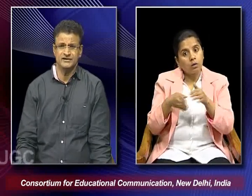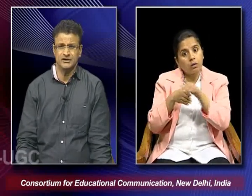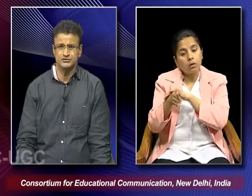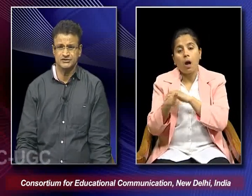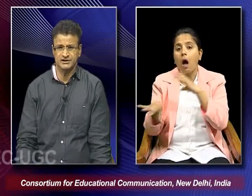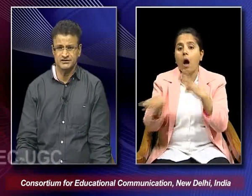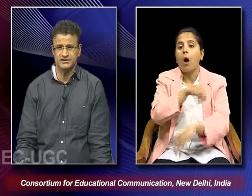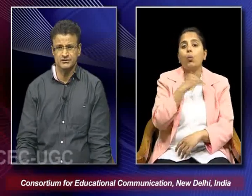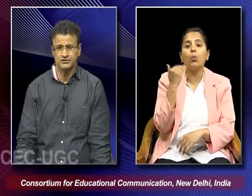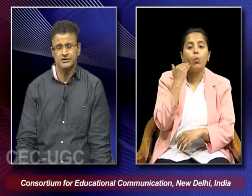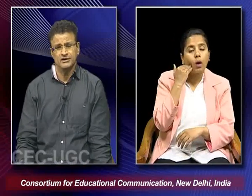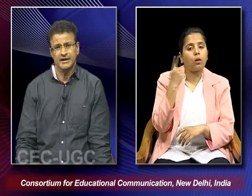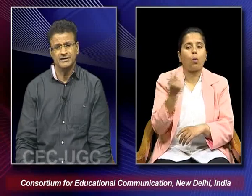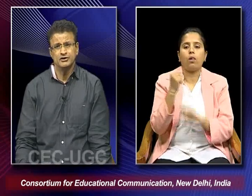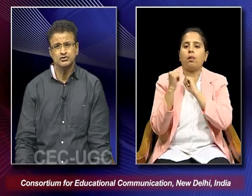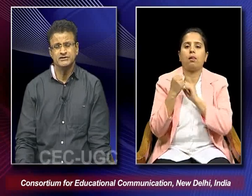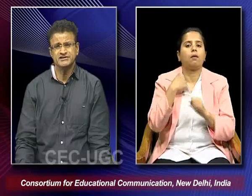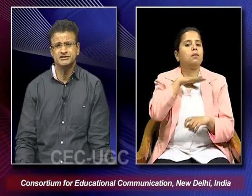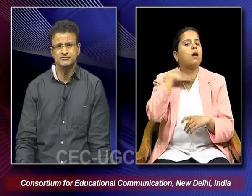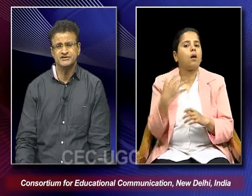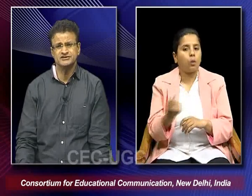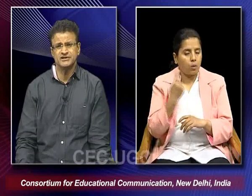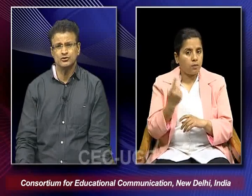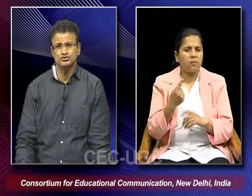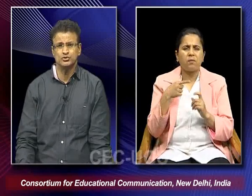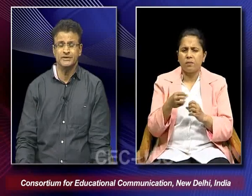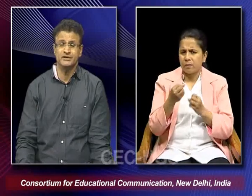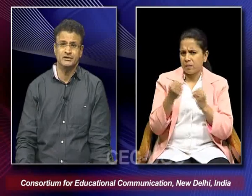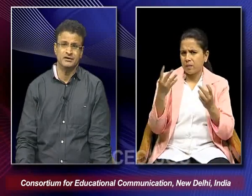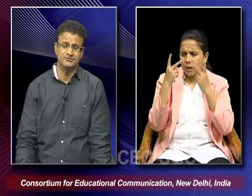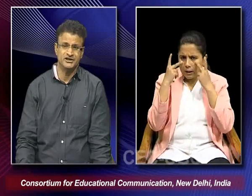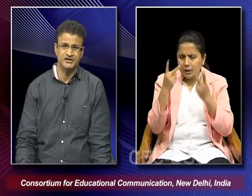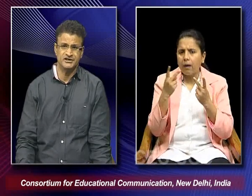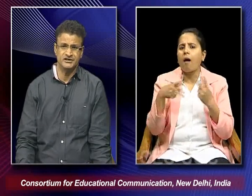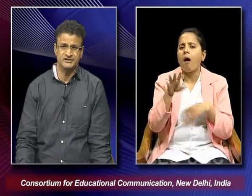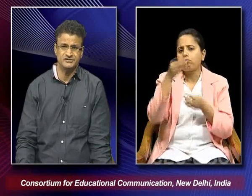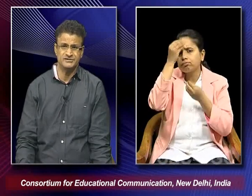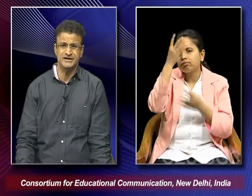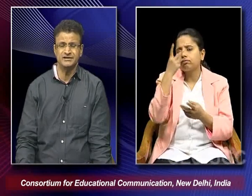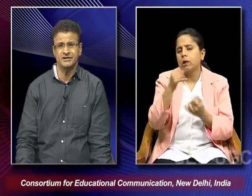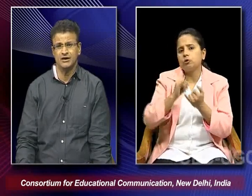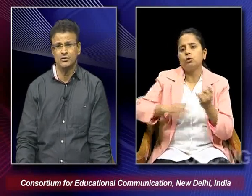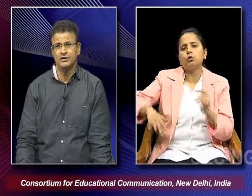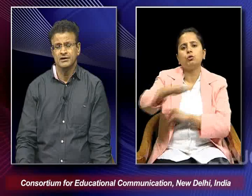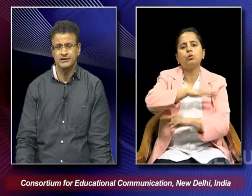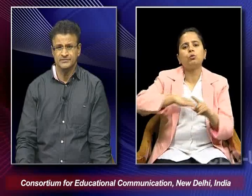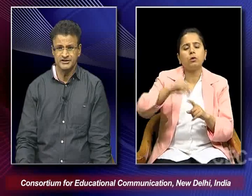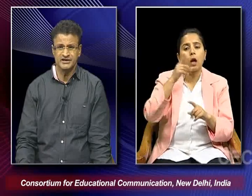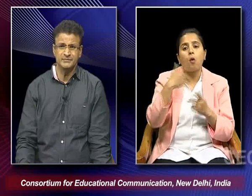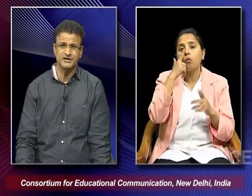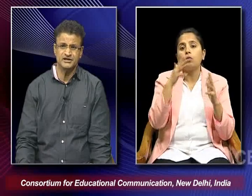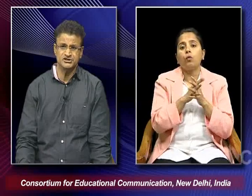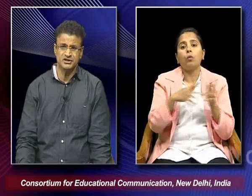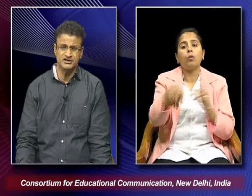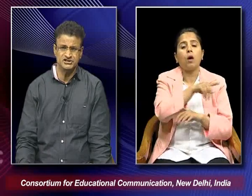of that house in Arthi, and so these kinds of things, they are also being communicated in the society, how women, they